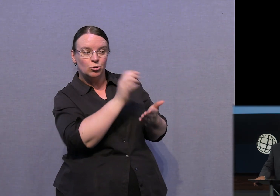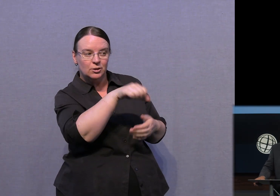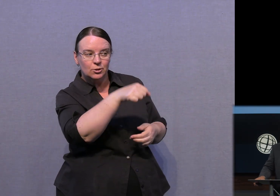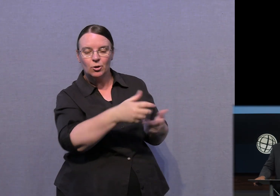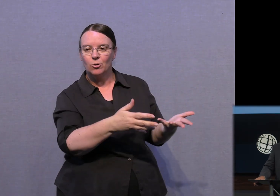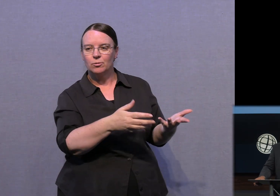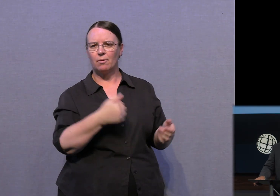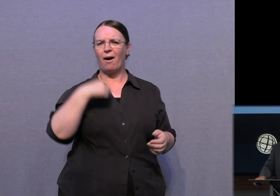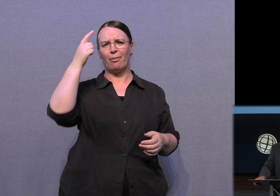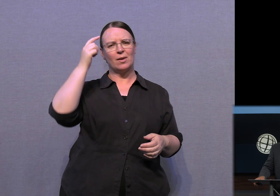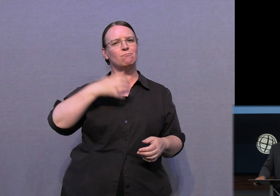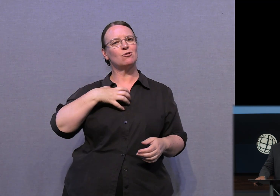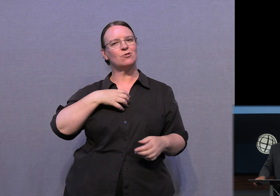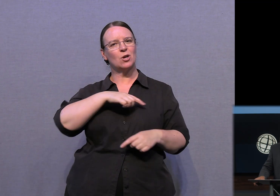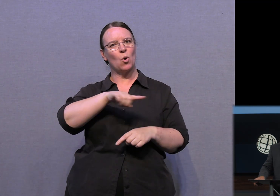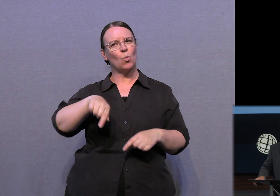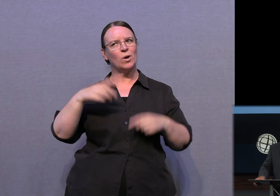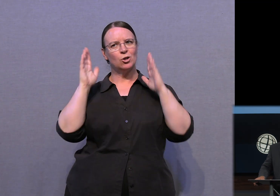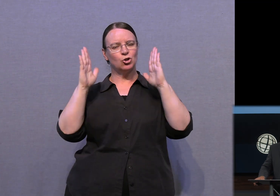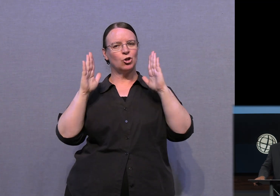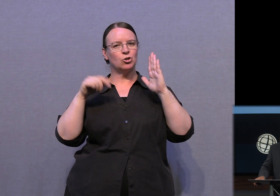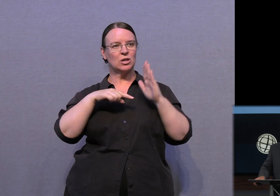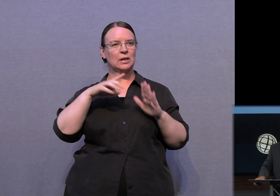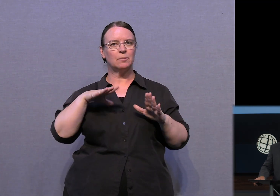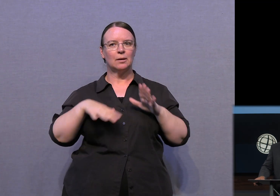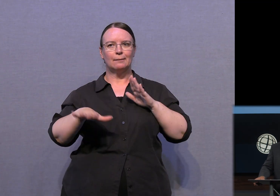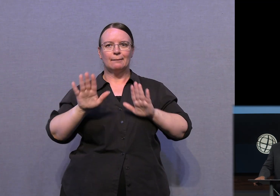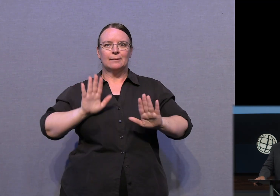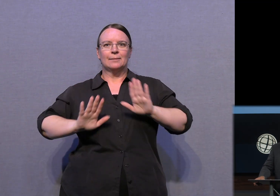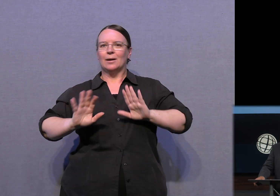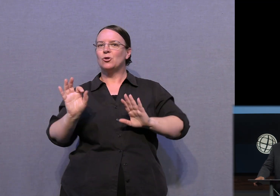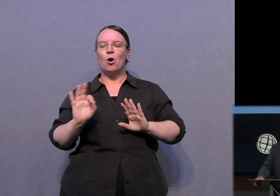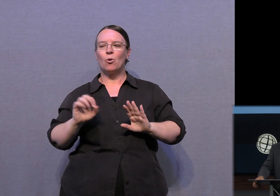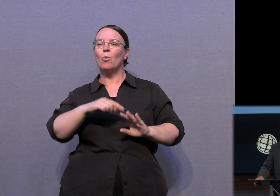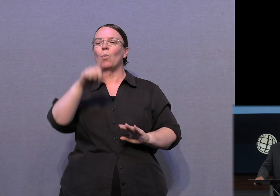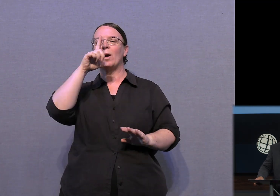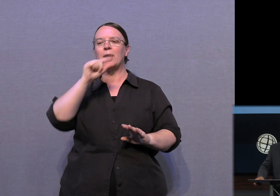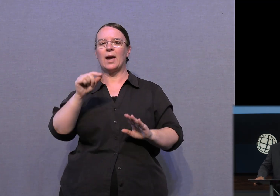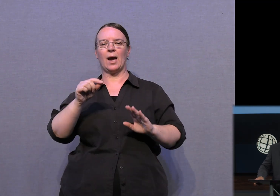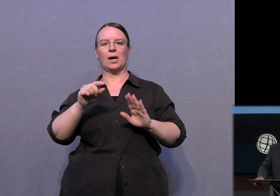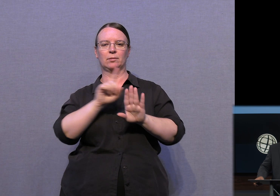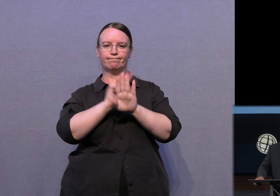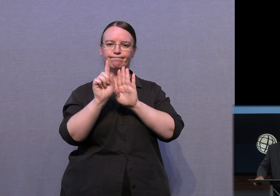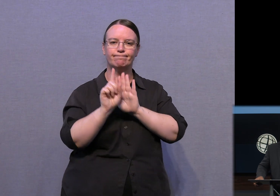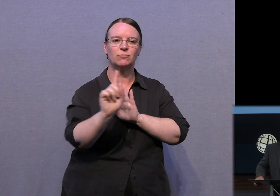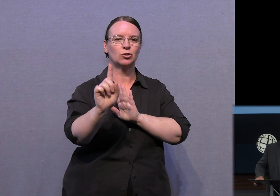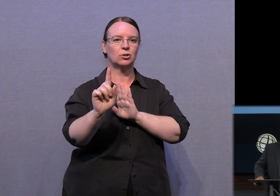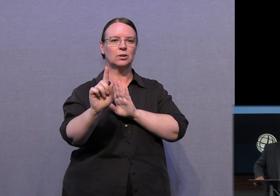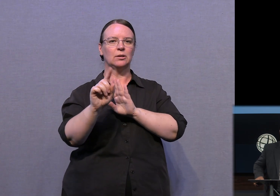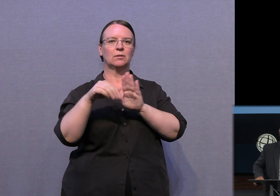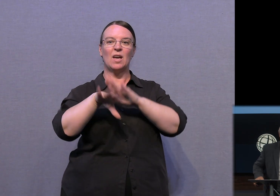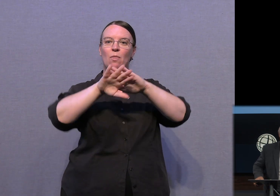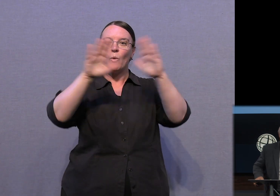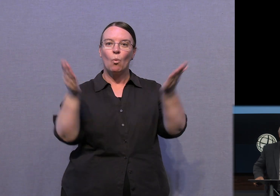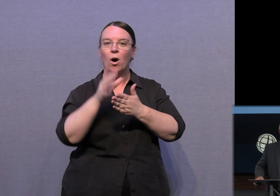mode, but we can go anywhere and everywhere throughout the world in the name of Jesus and in the power of the Holy Spirit, and we can be